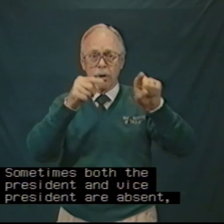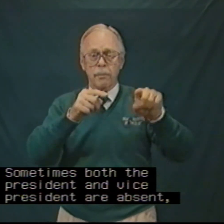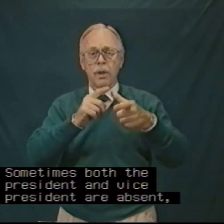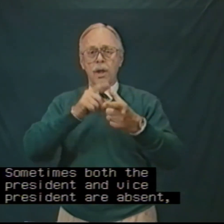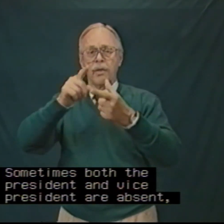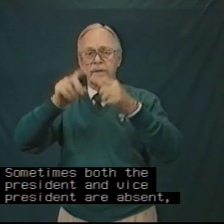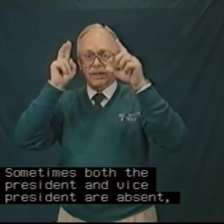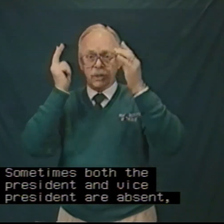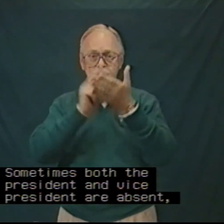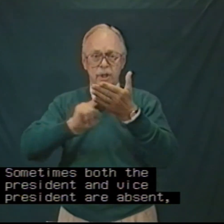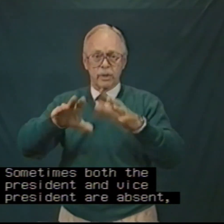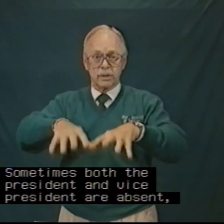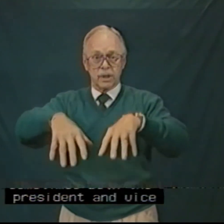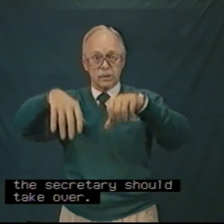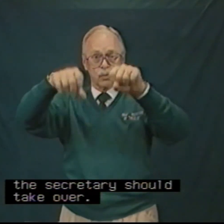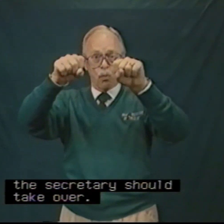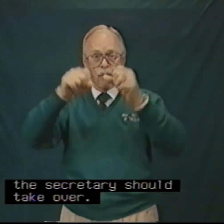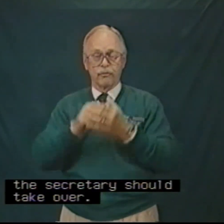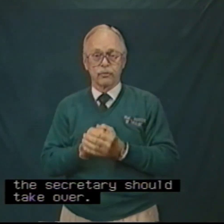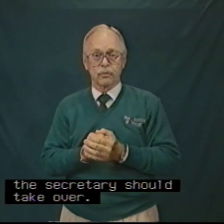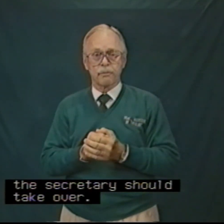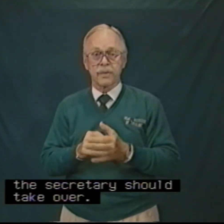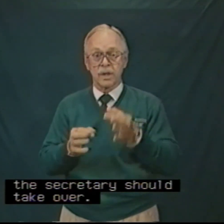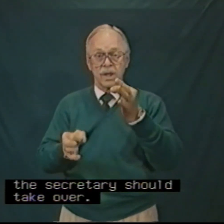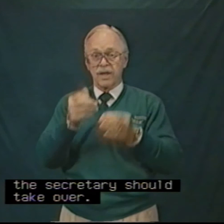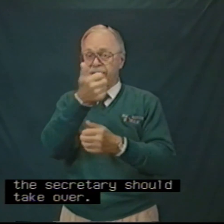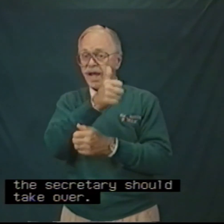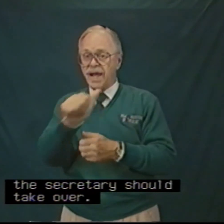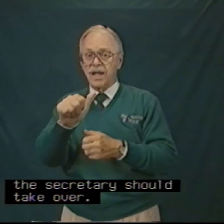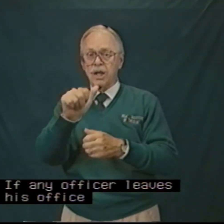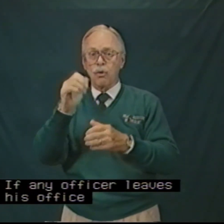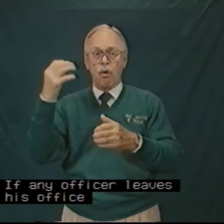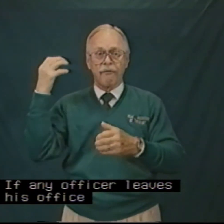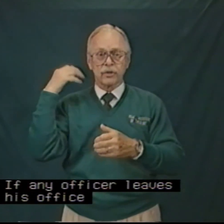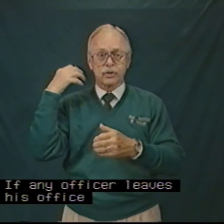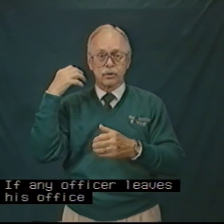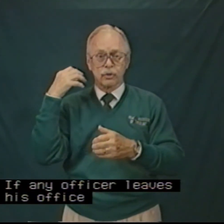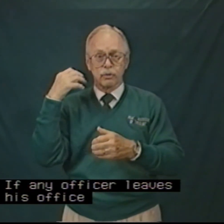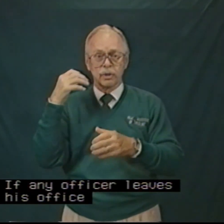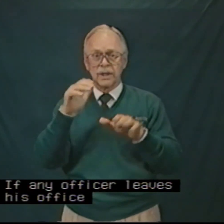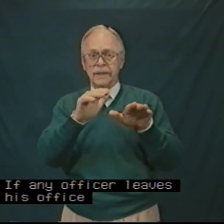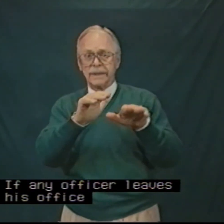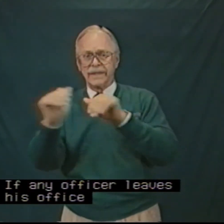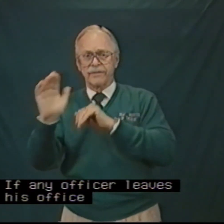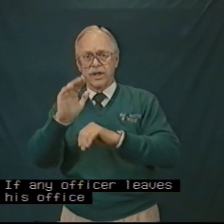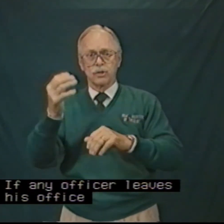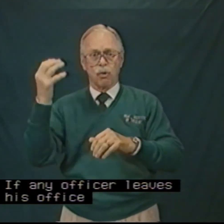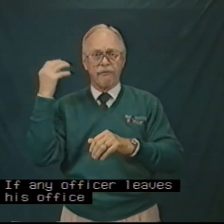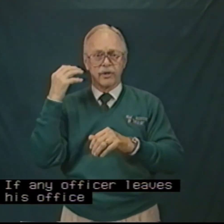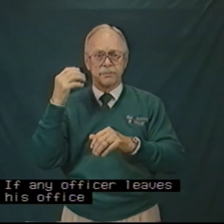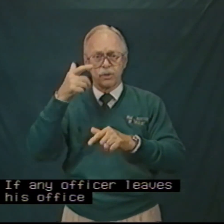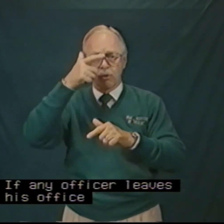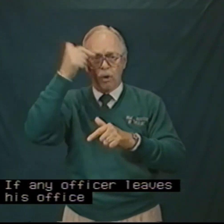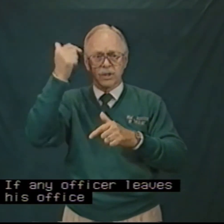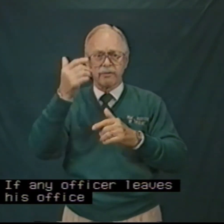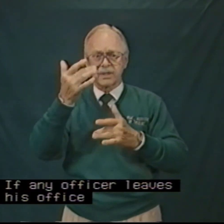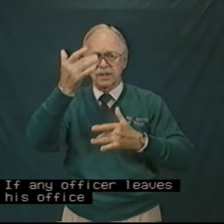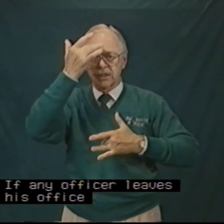If any officer leaves his office because of disability, death, or some other reason, the bylaws should provide for him,